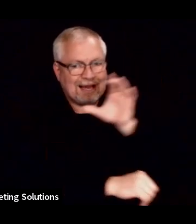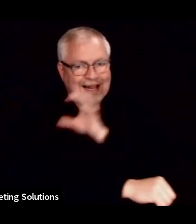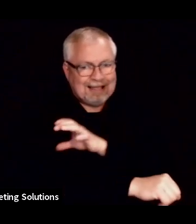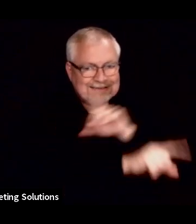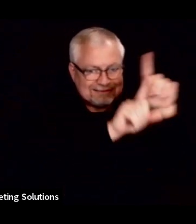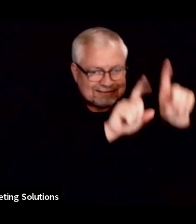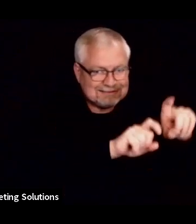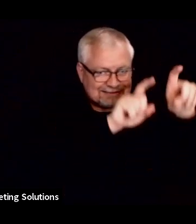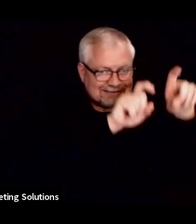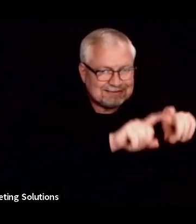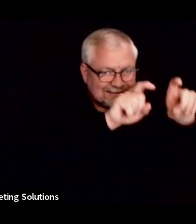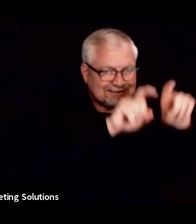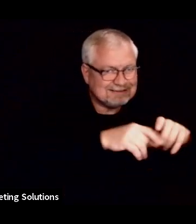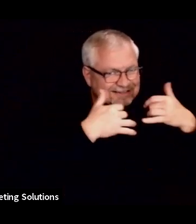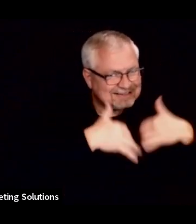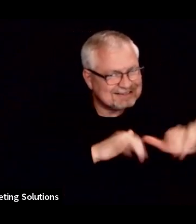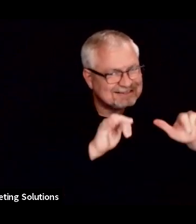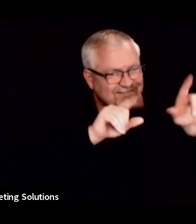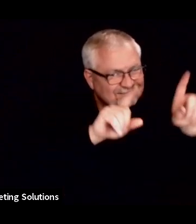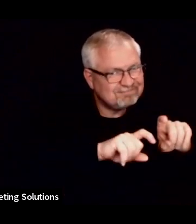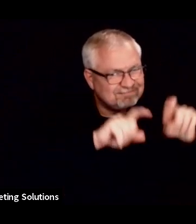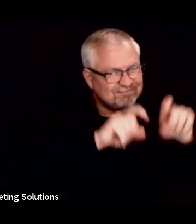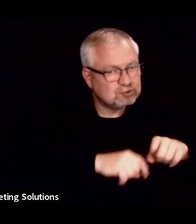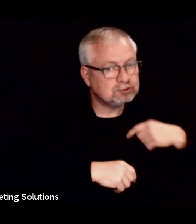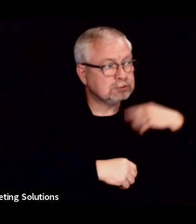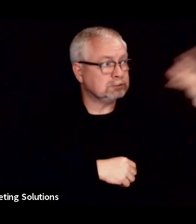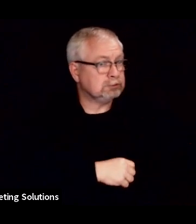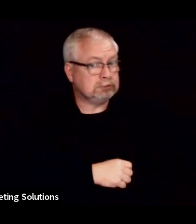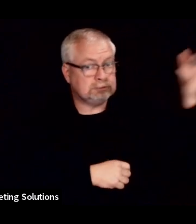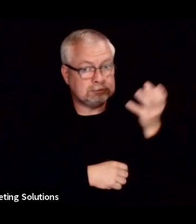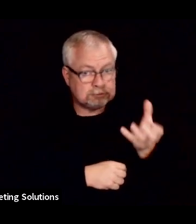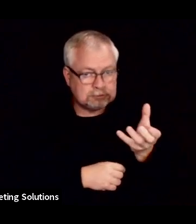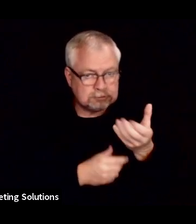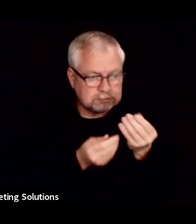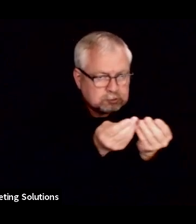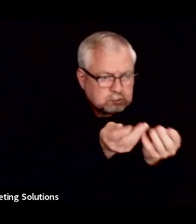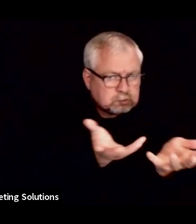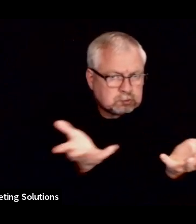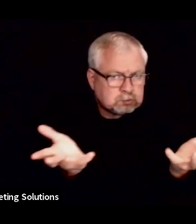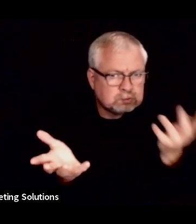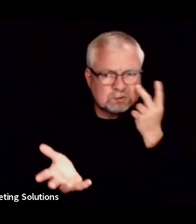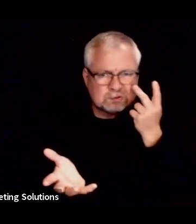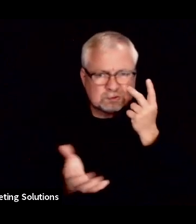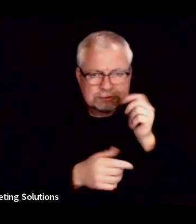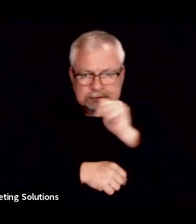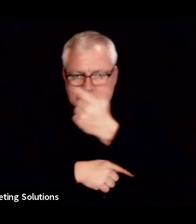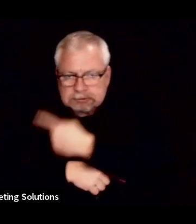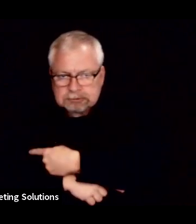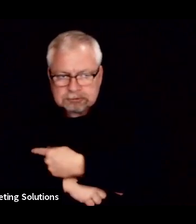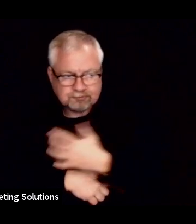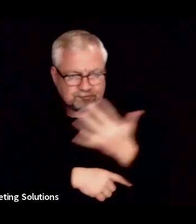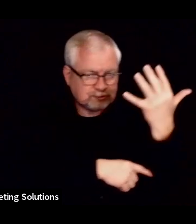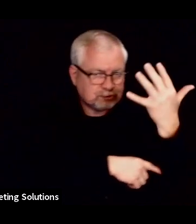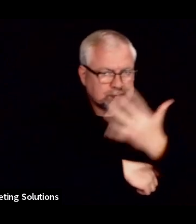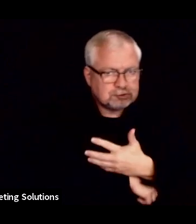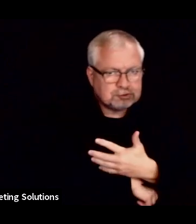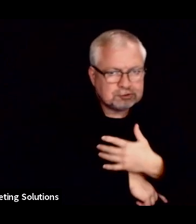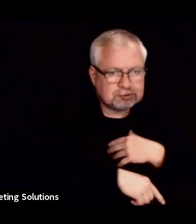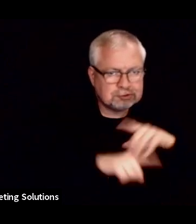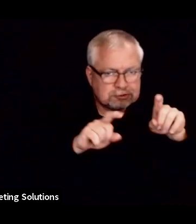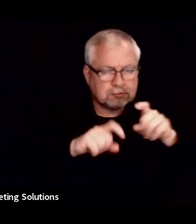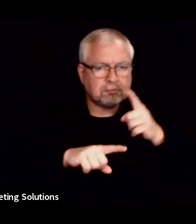criteria, they discuss the situation and get consent or get consent from their next of kin if the